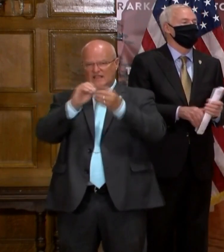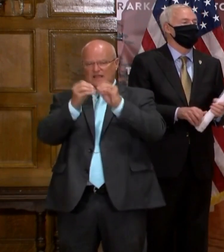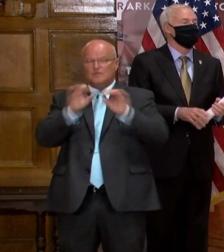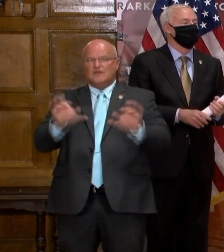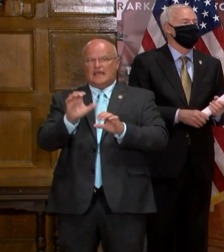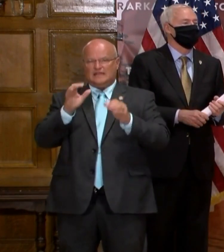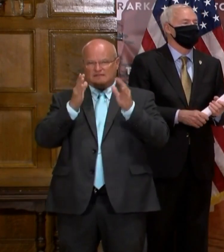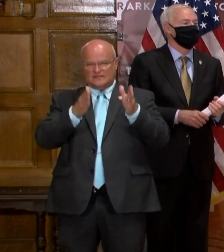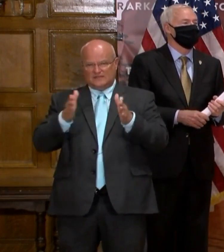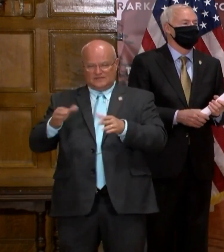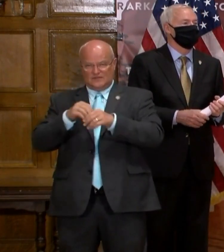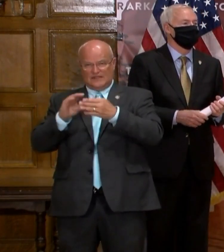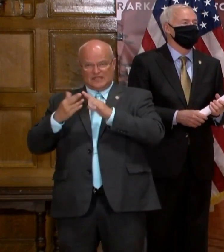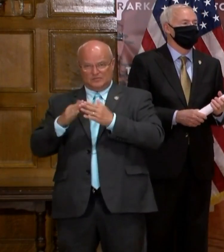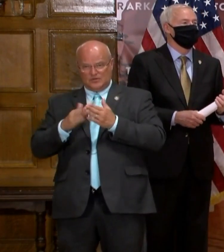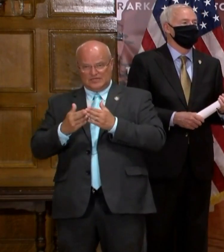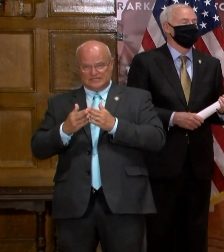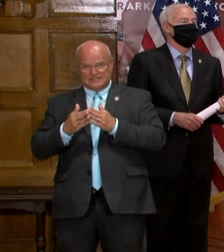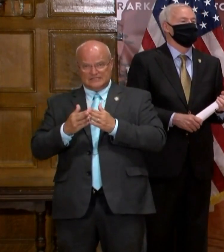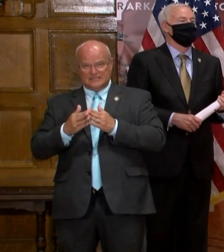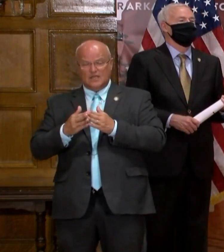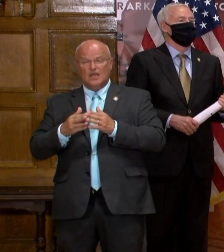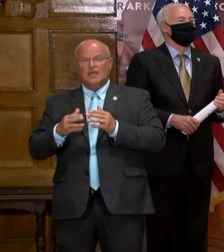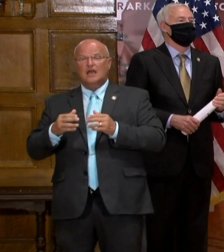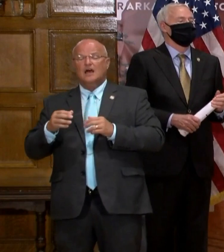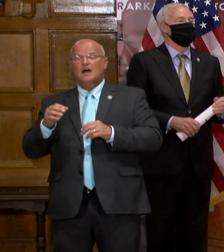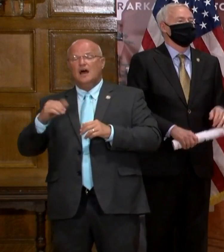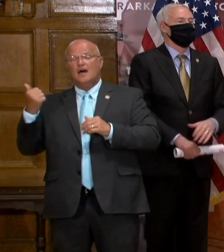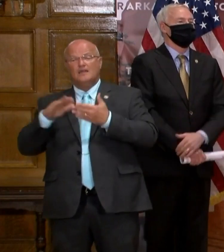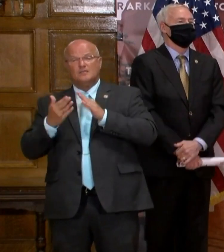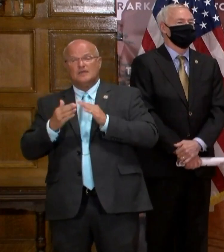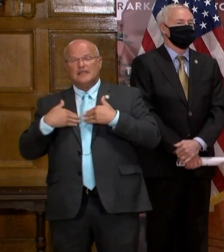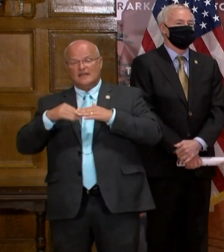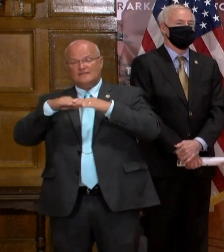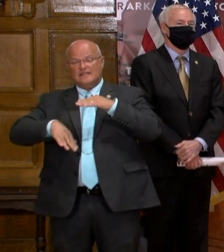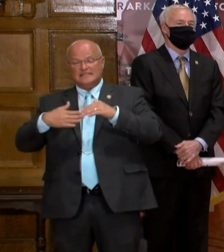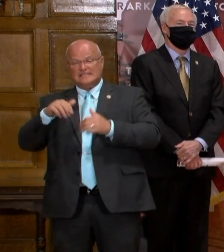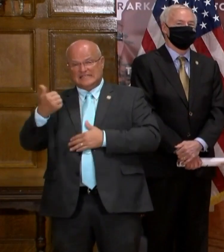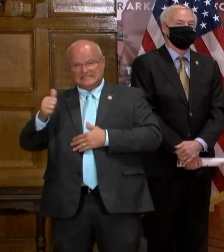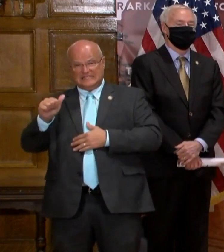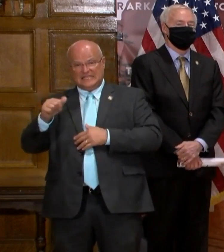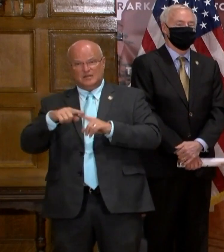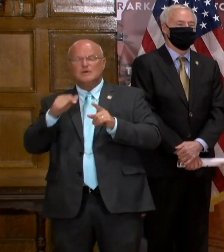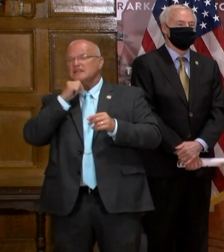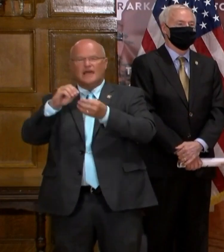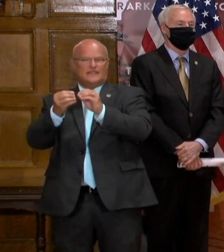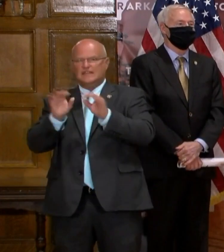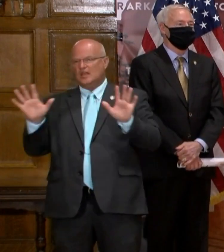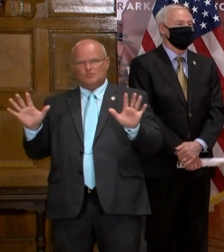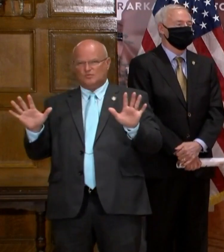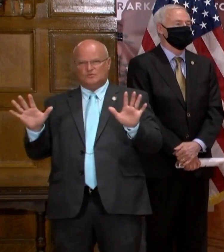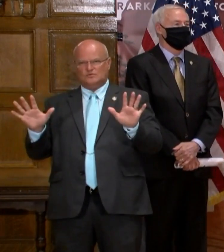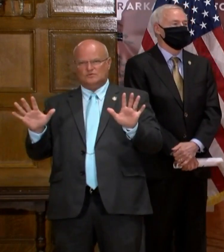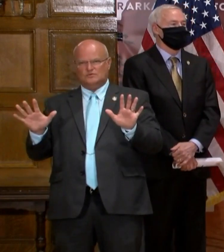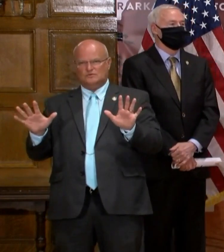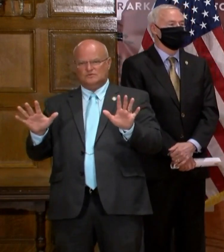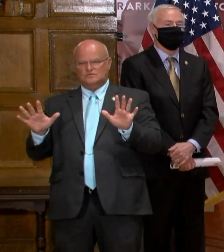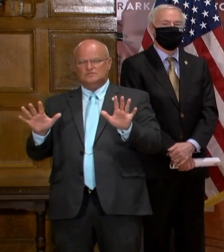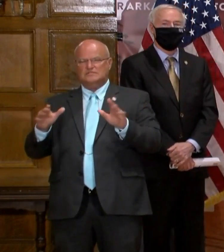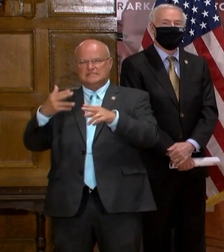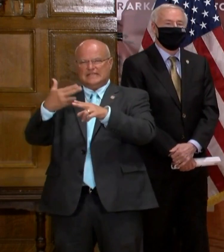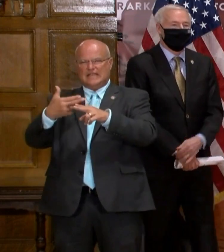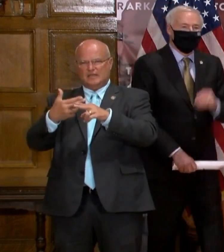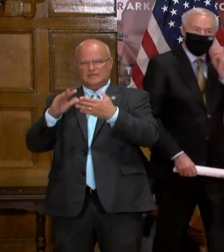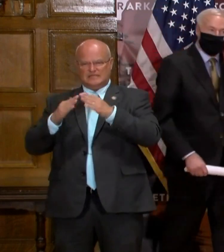number of active individuals in those communities. We'll list a number of other communities that have less than 10, but not the number for those communities.